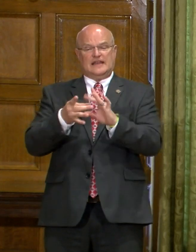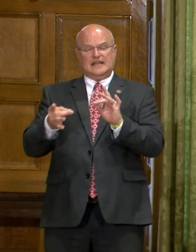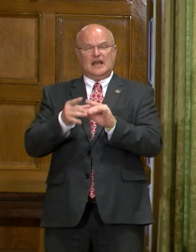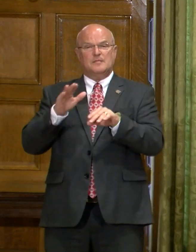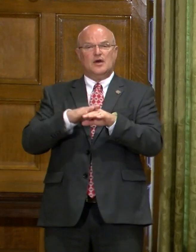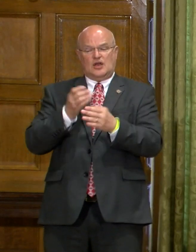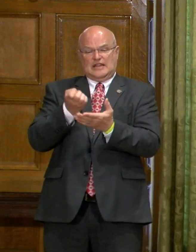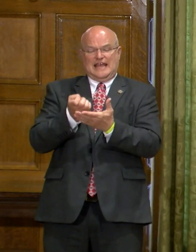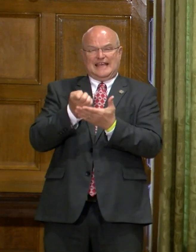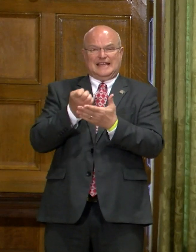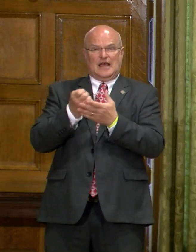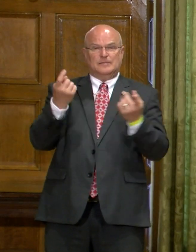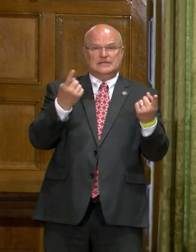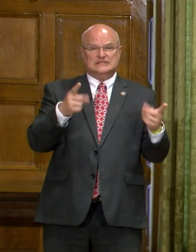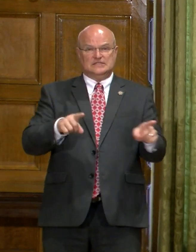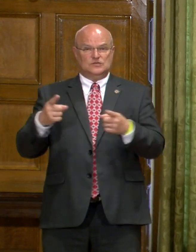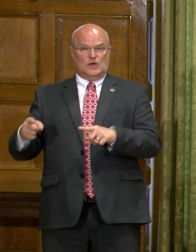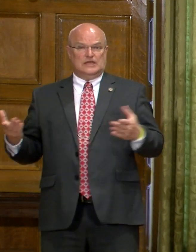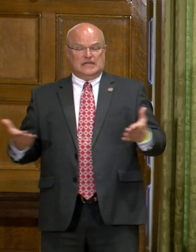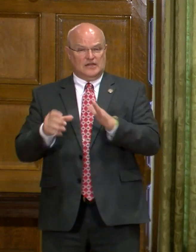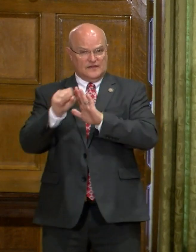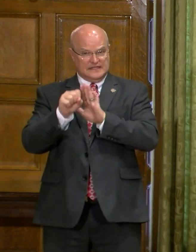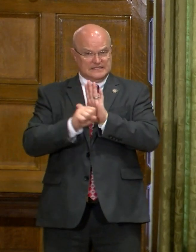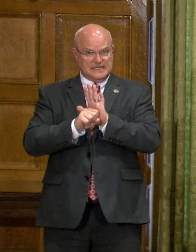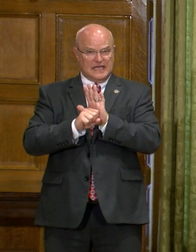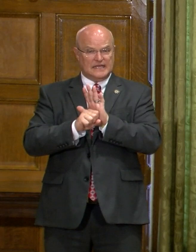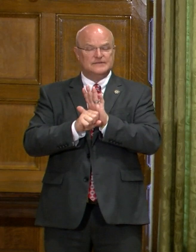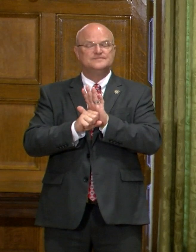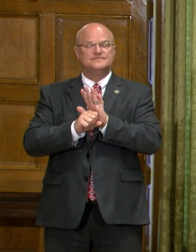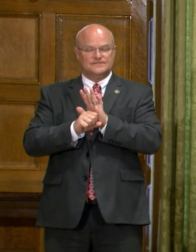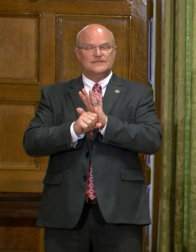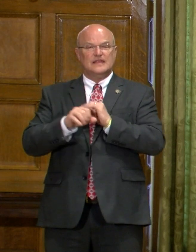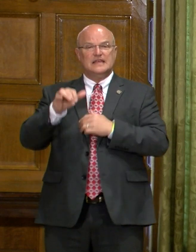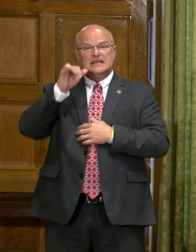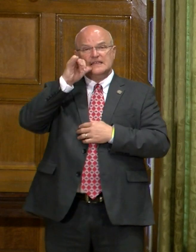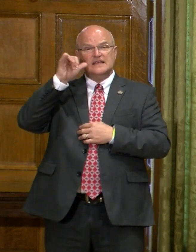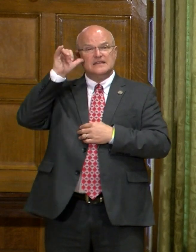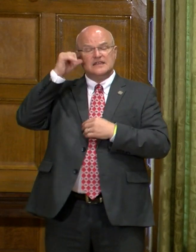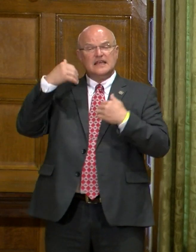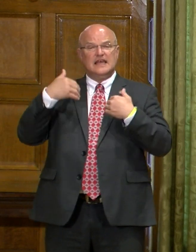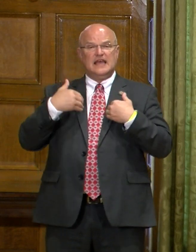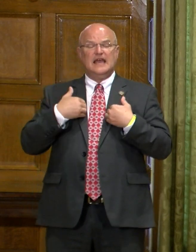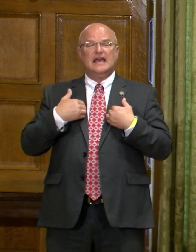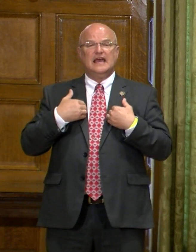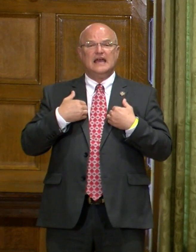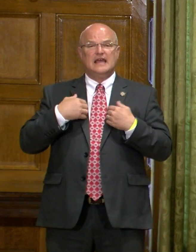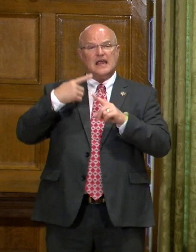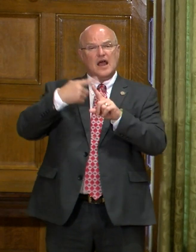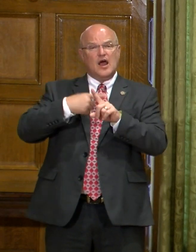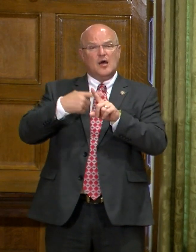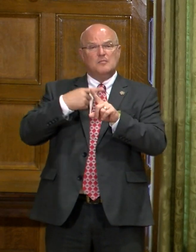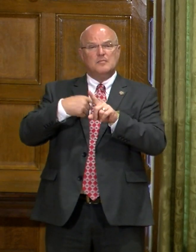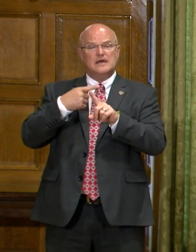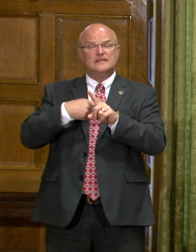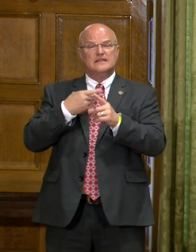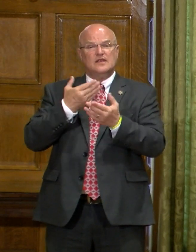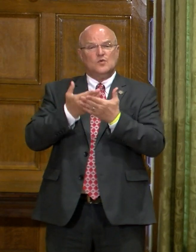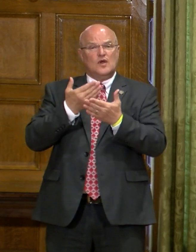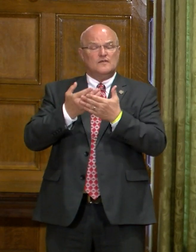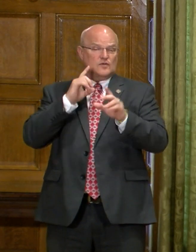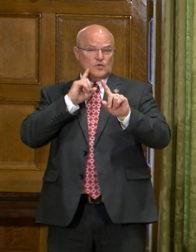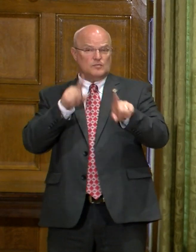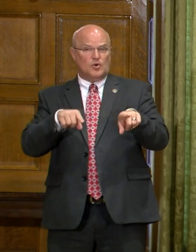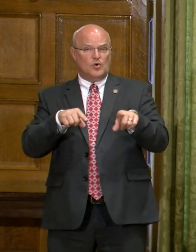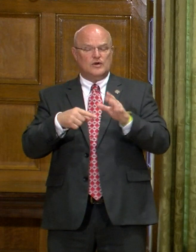comment on our economic situation here in the state. Yesterday, we had our monthly revenue report,